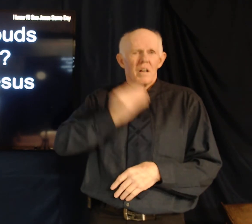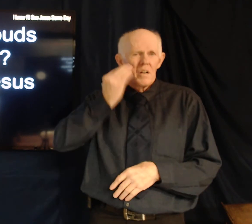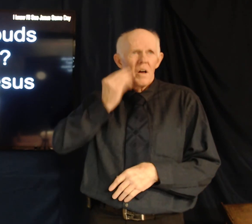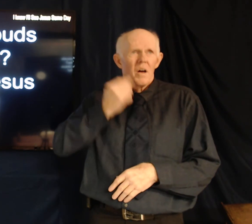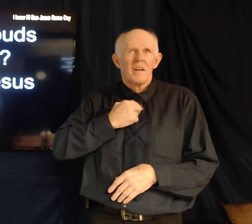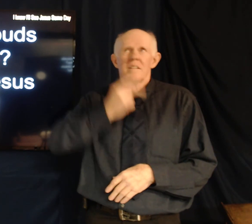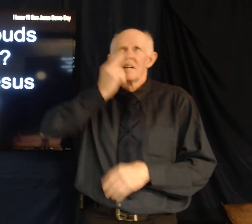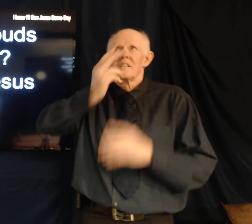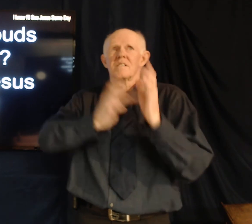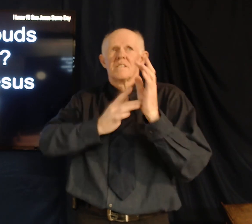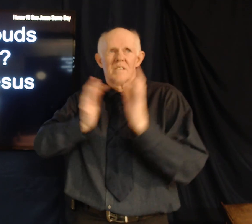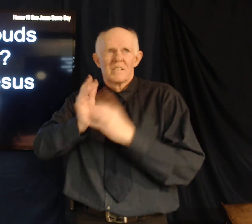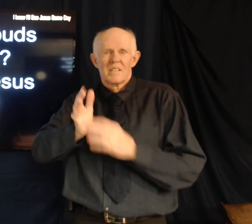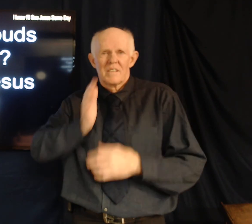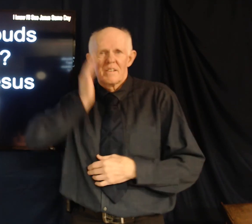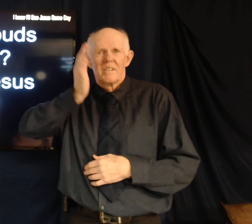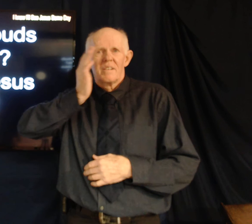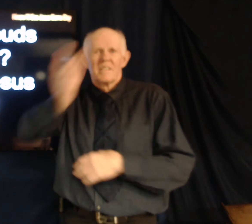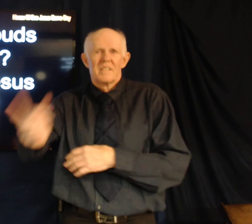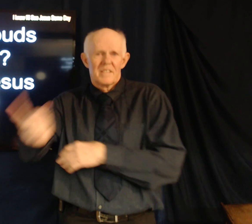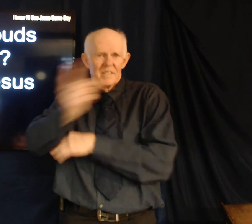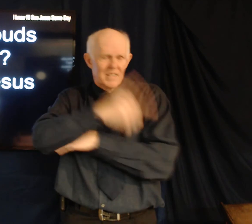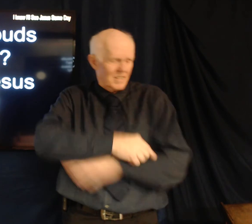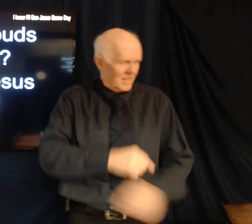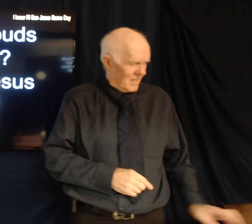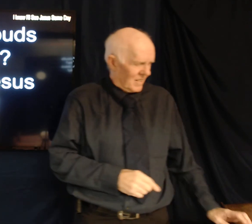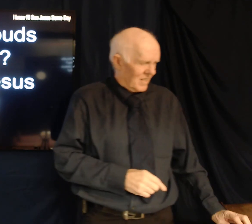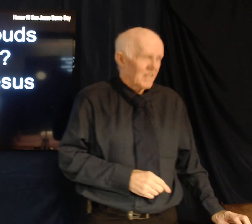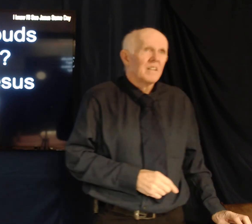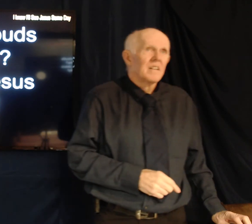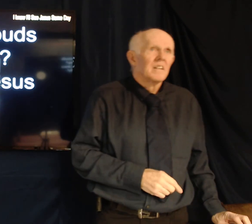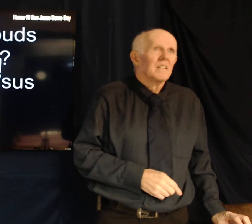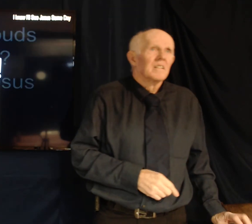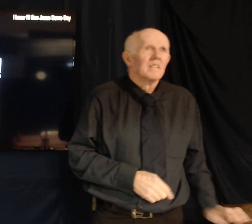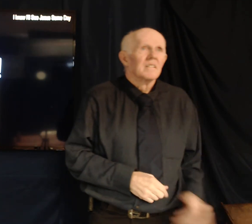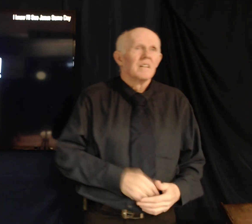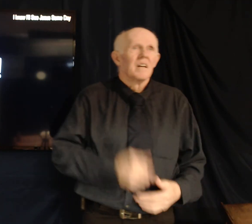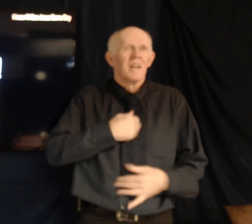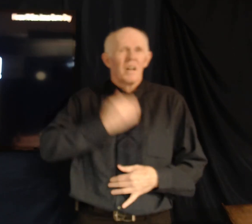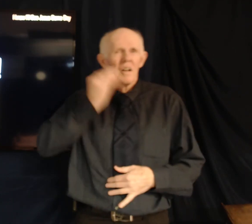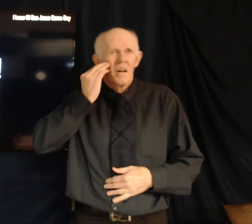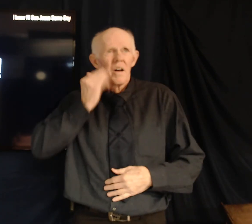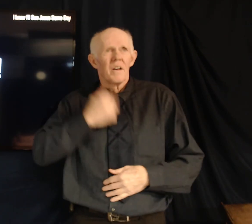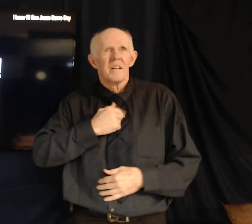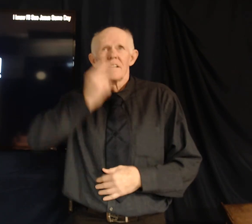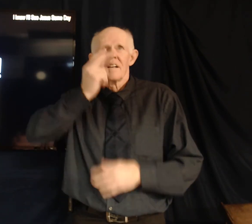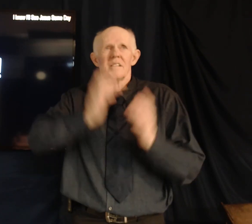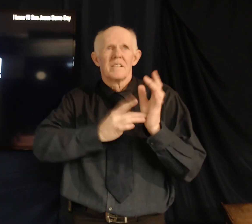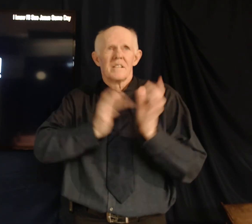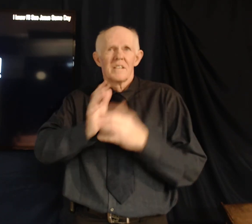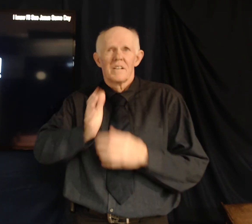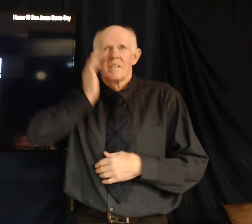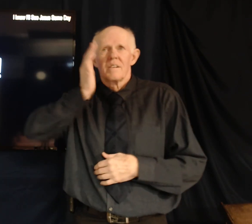i know i'll see jesus future day i know i'll see